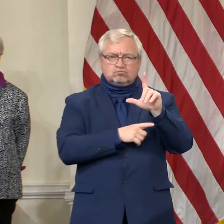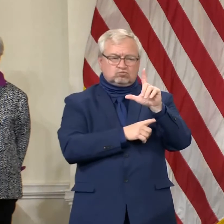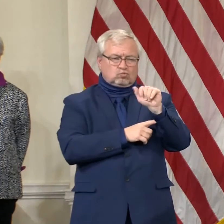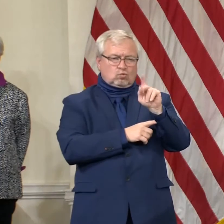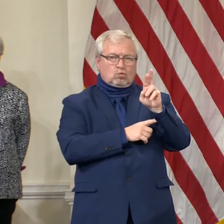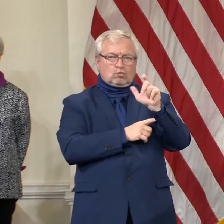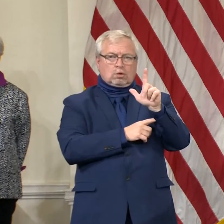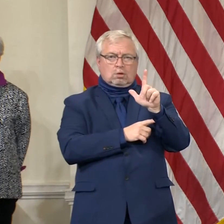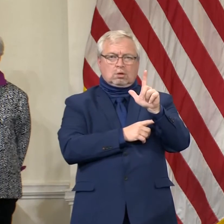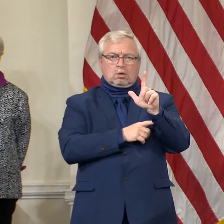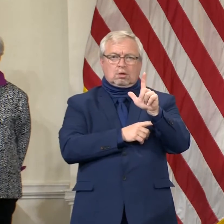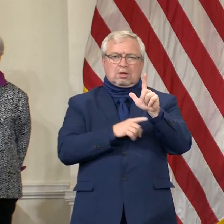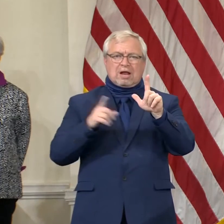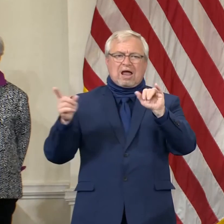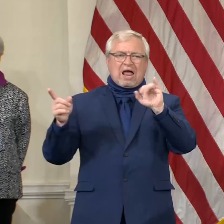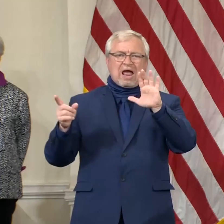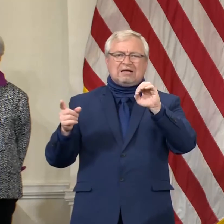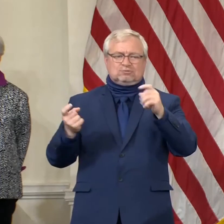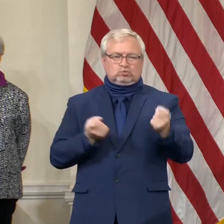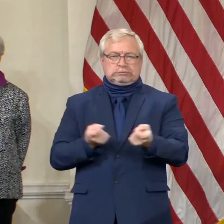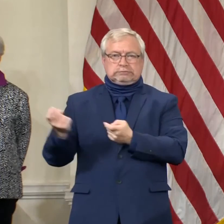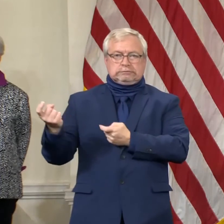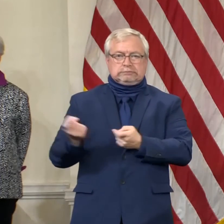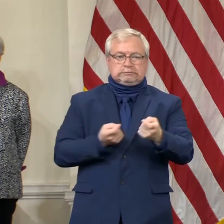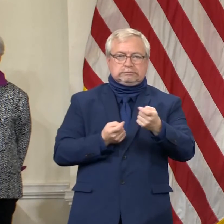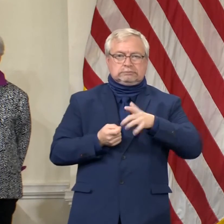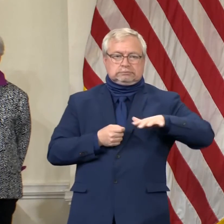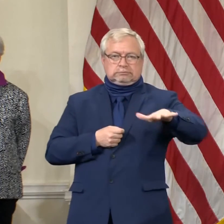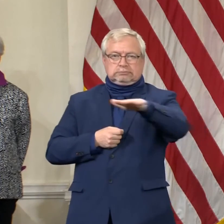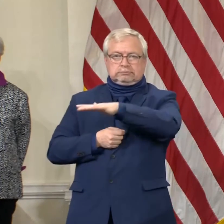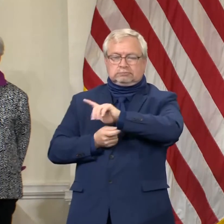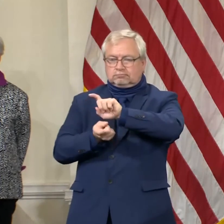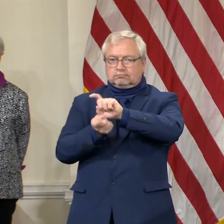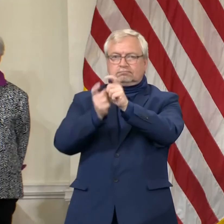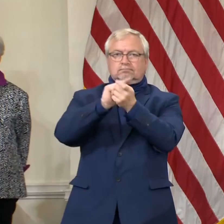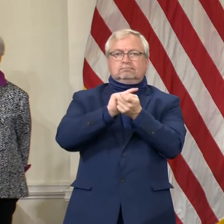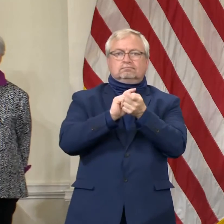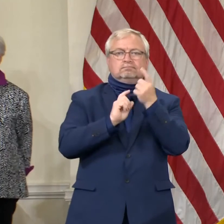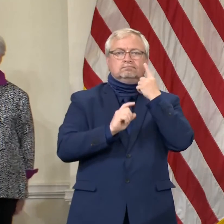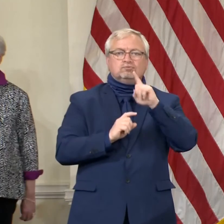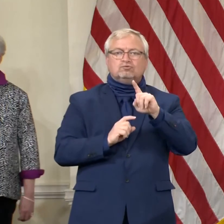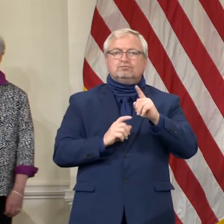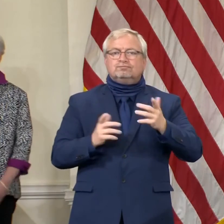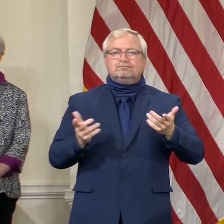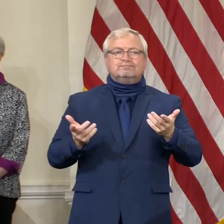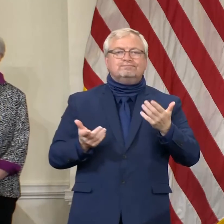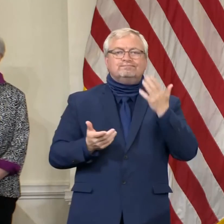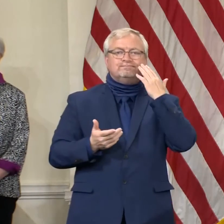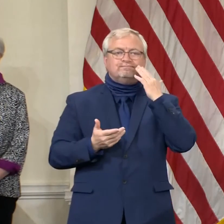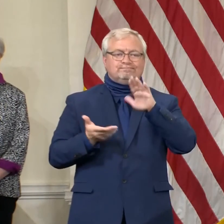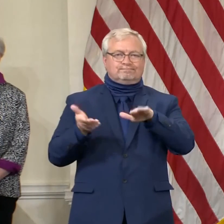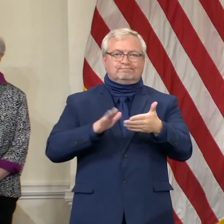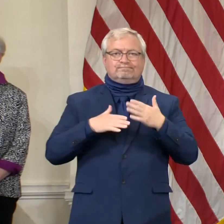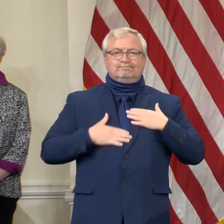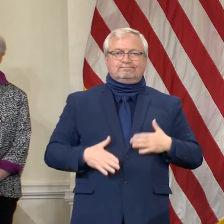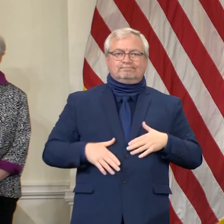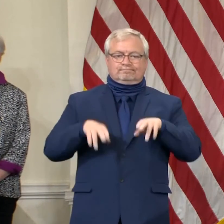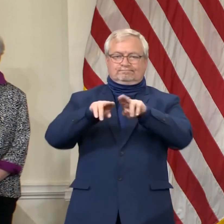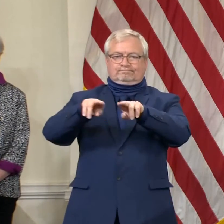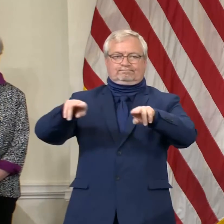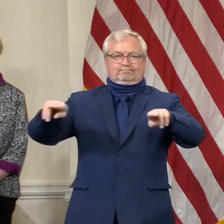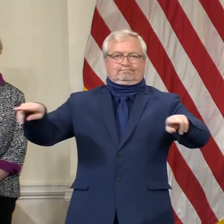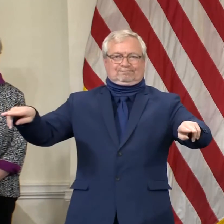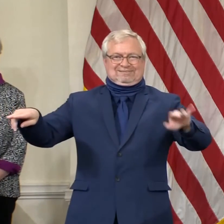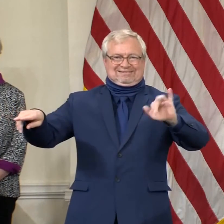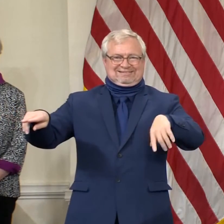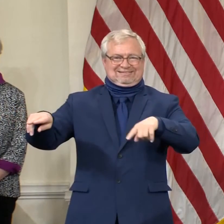and do you have enough body bags for all those people? We do have plenty of body bags because FEMA responded to our request